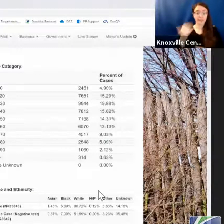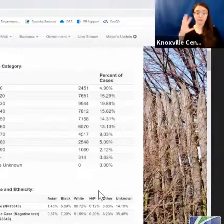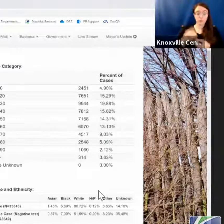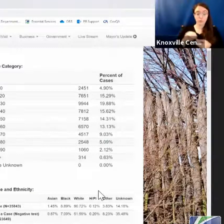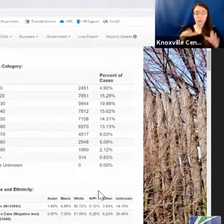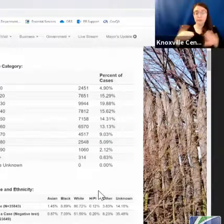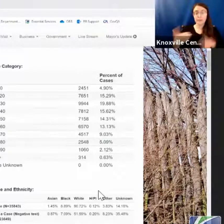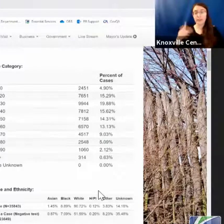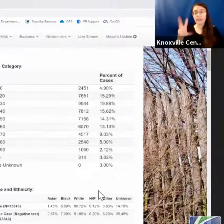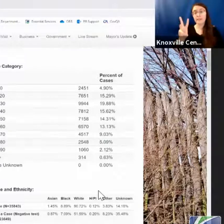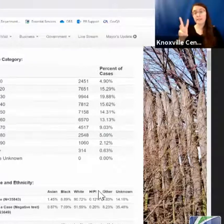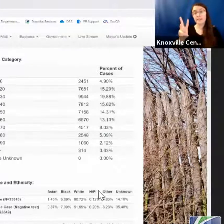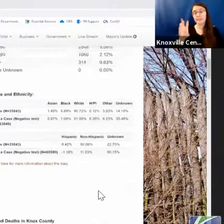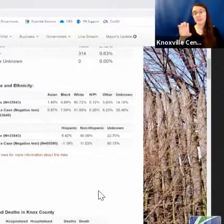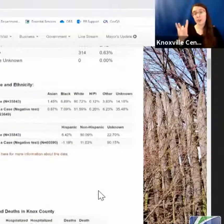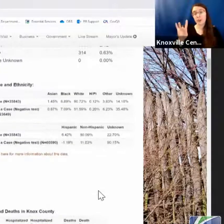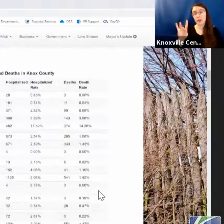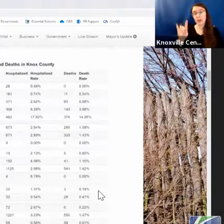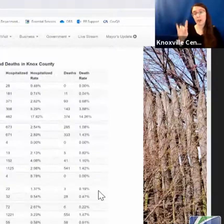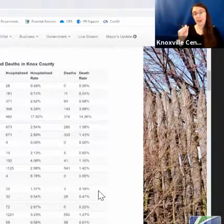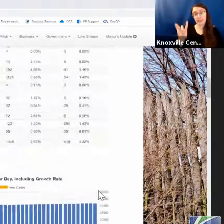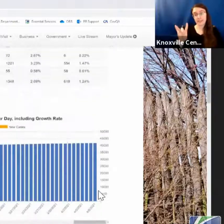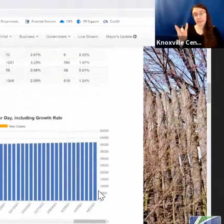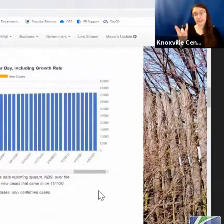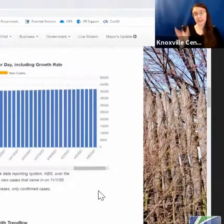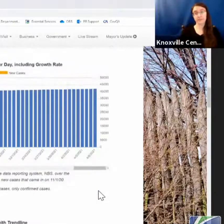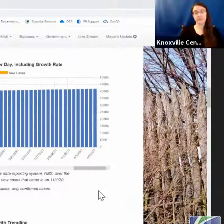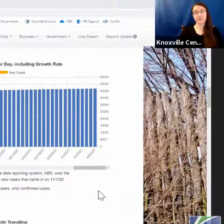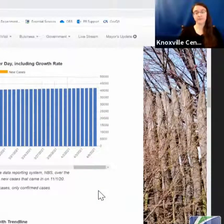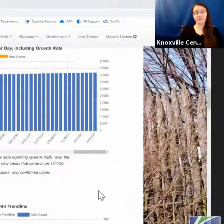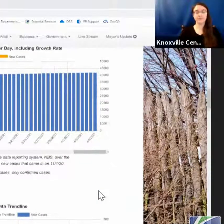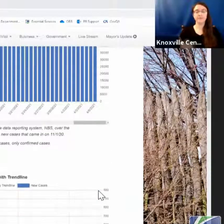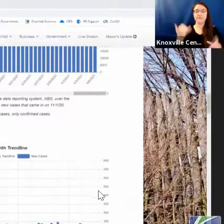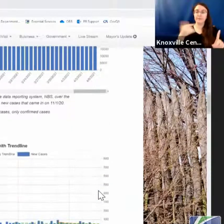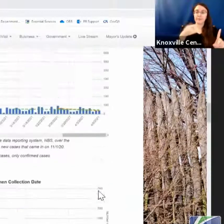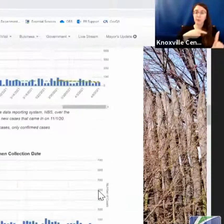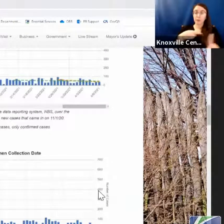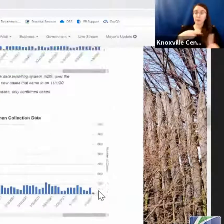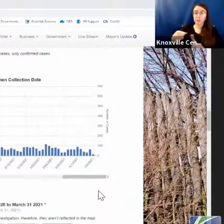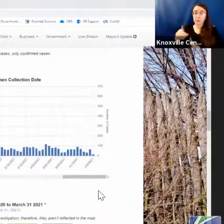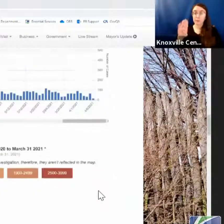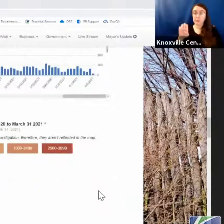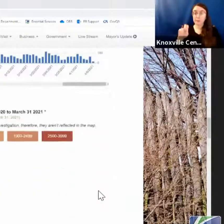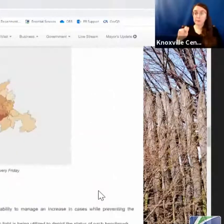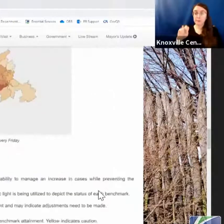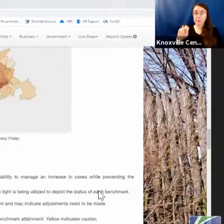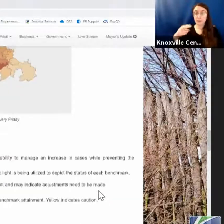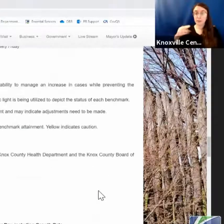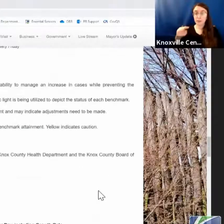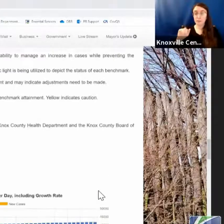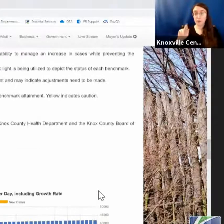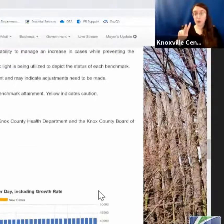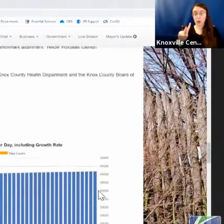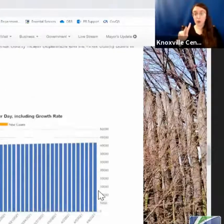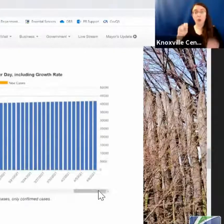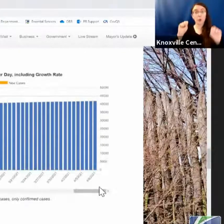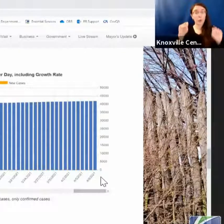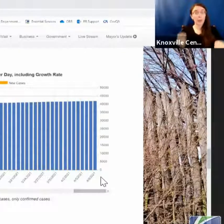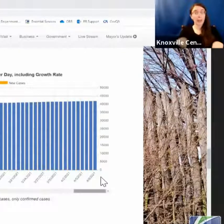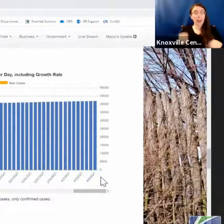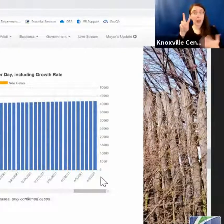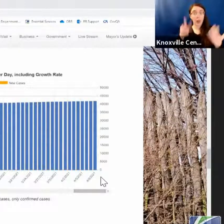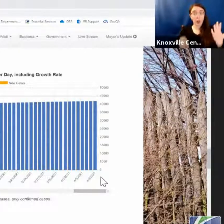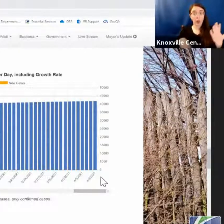And now we'll move on to the benchmarks. As a reminder, all of the data is available on our website